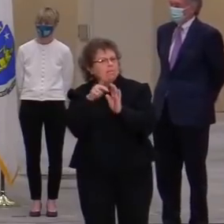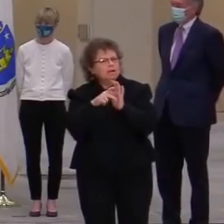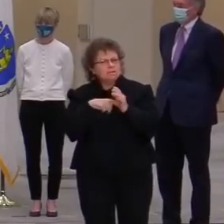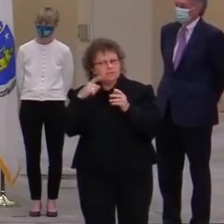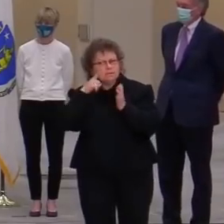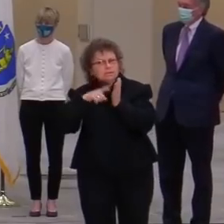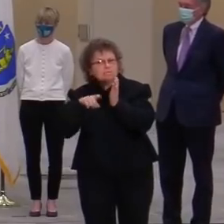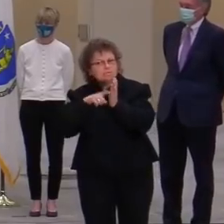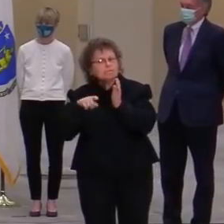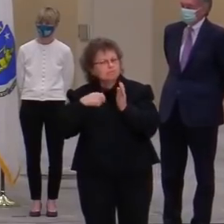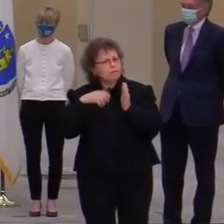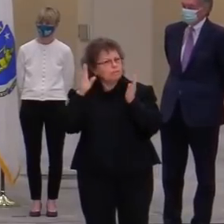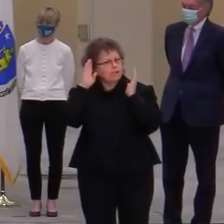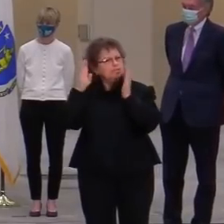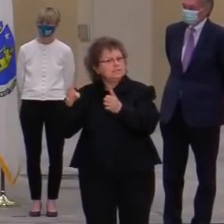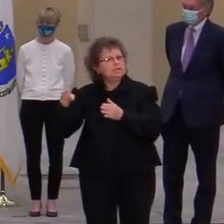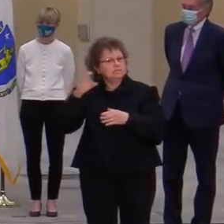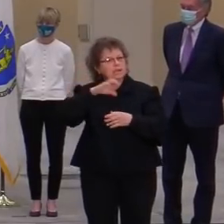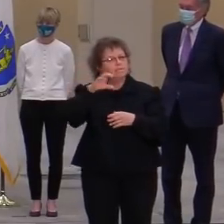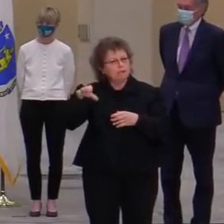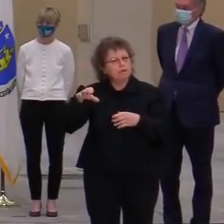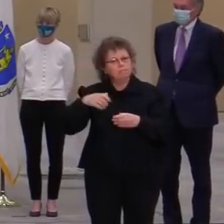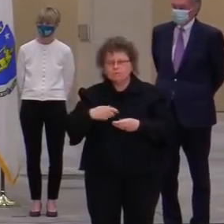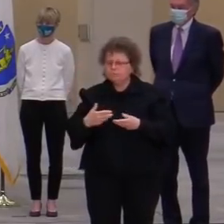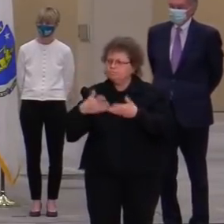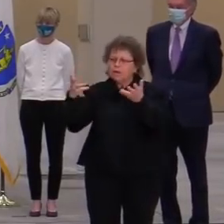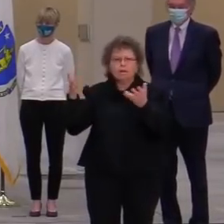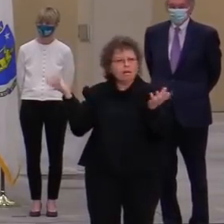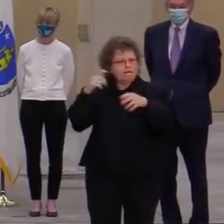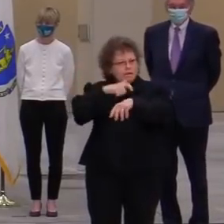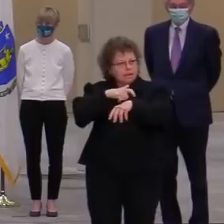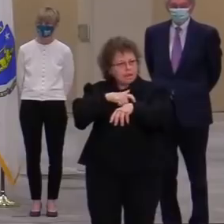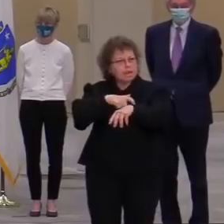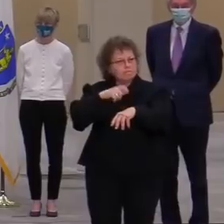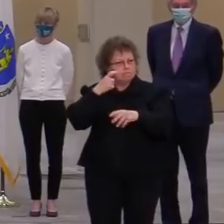down there, and we're paying a lot of attention to it, and we're spending a lot of time with them on it.